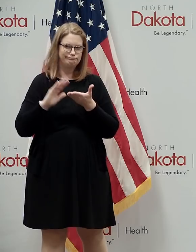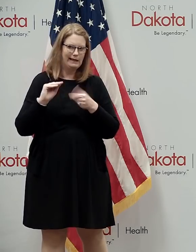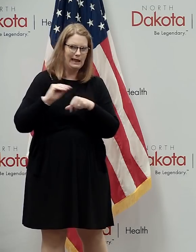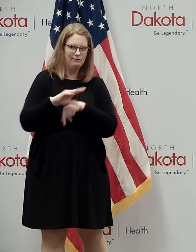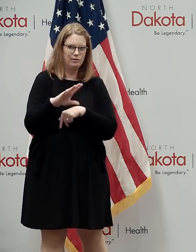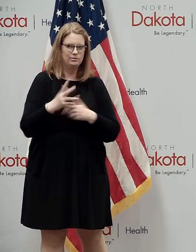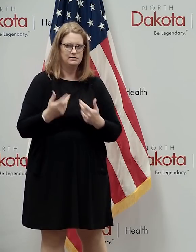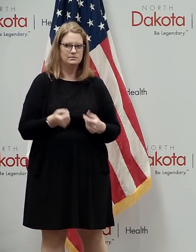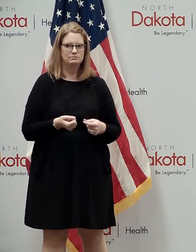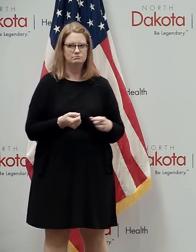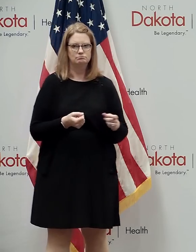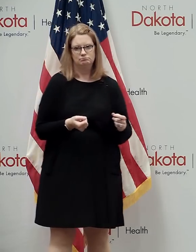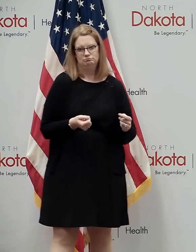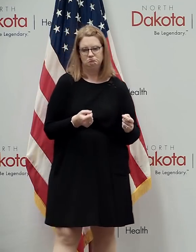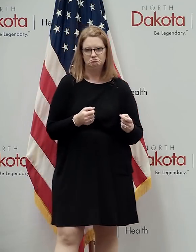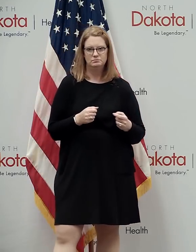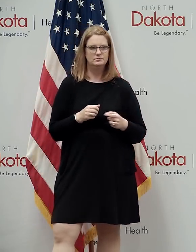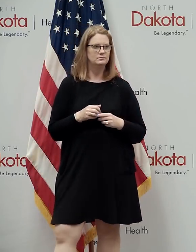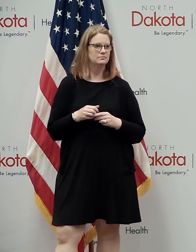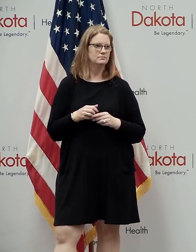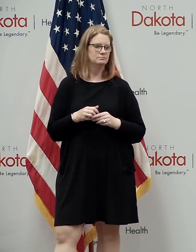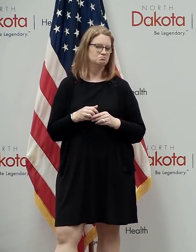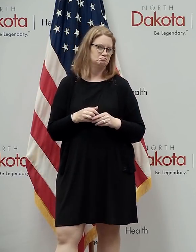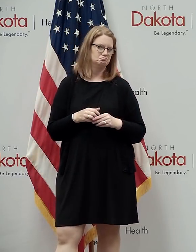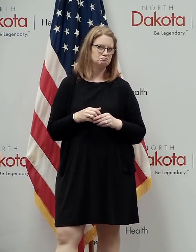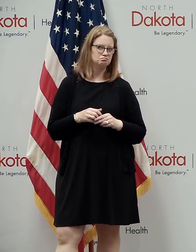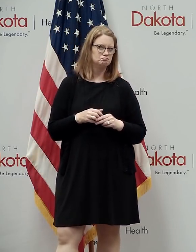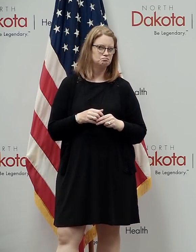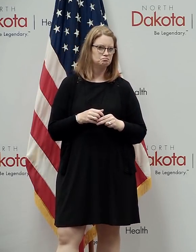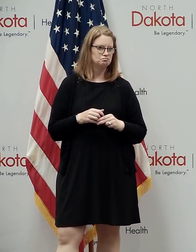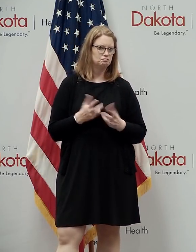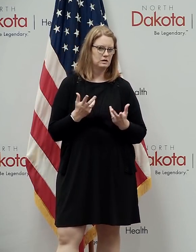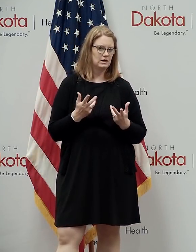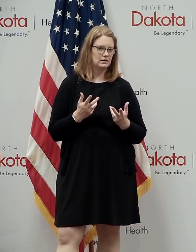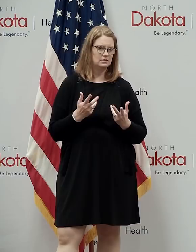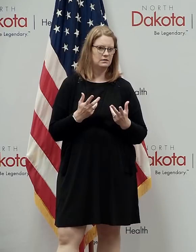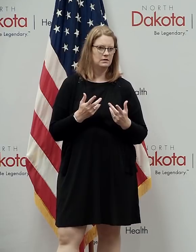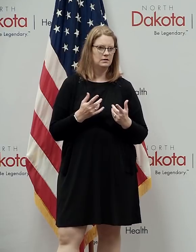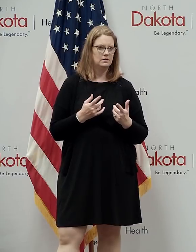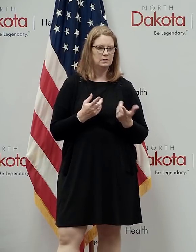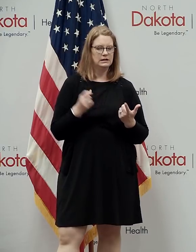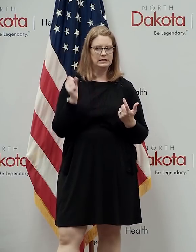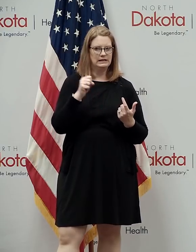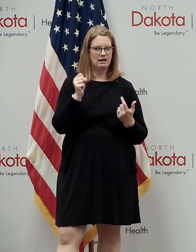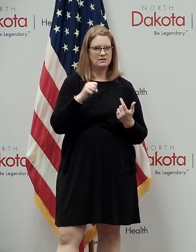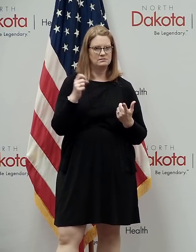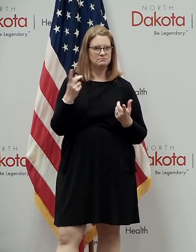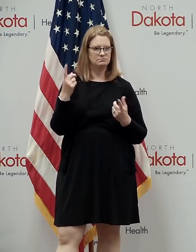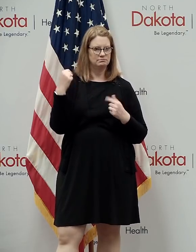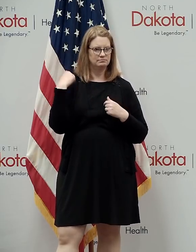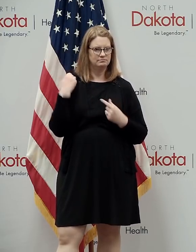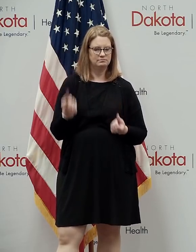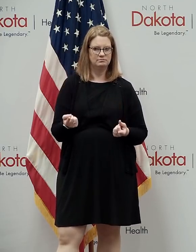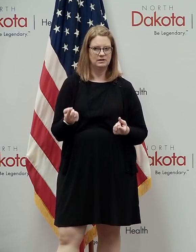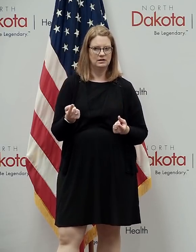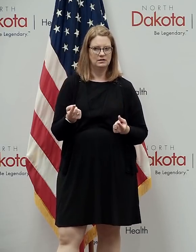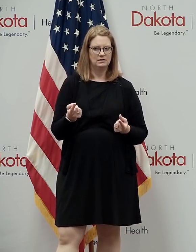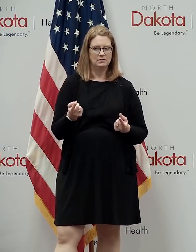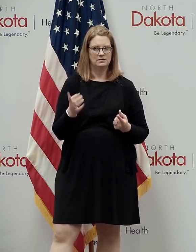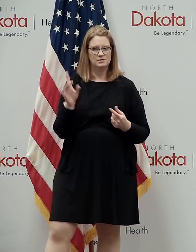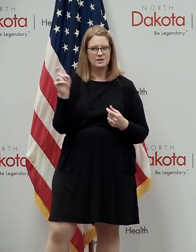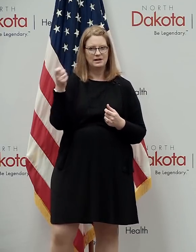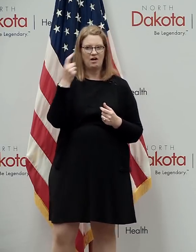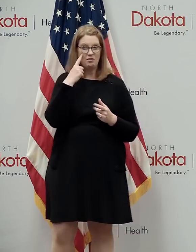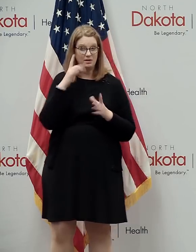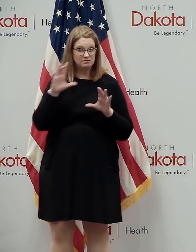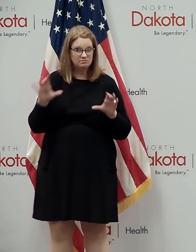Yeah, I wouldn't know. I would let other people judge that, but I would say that we've said all along that it's not what government says, it's what